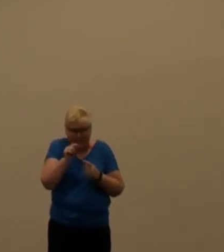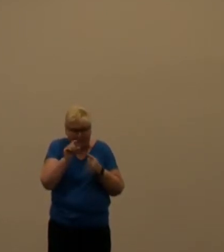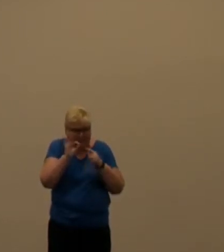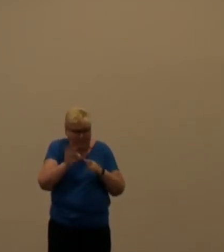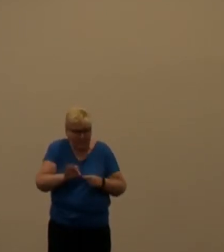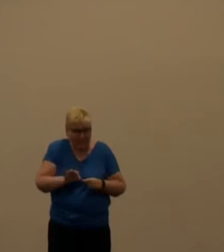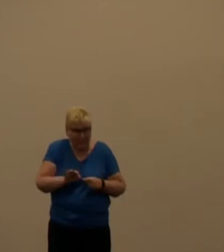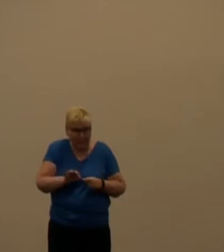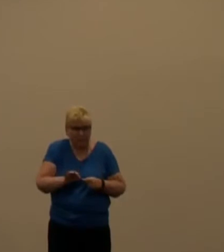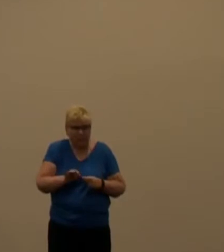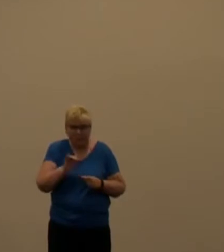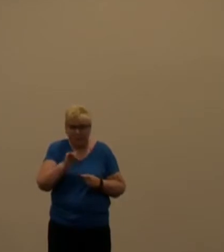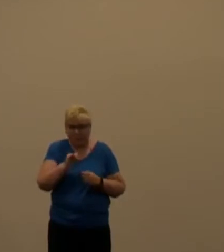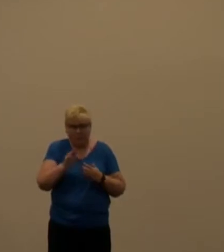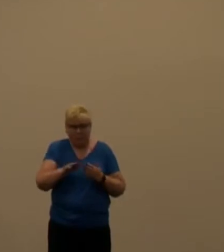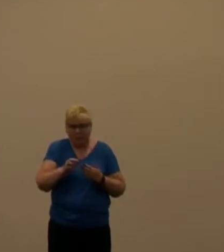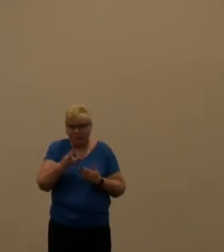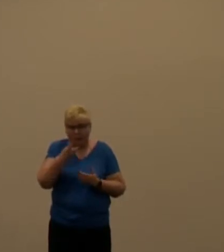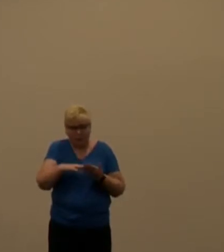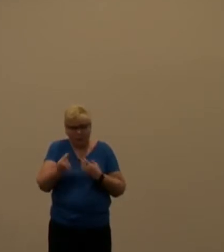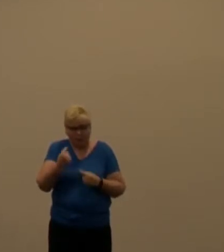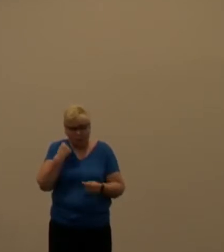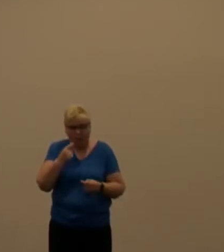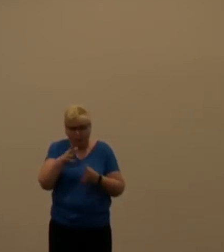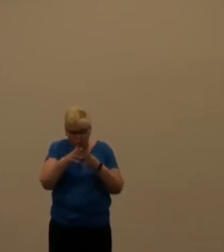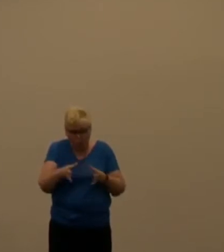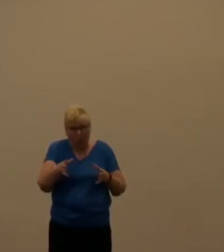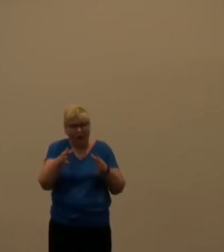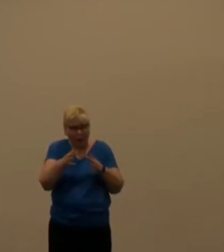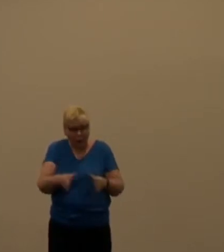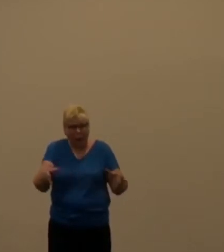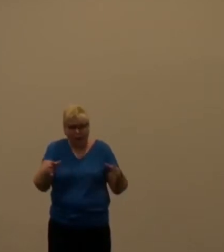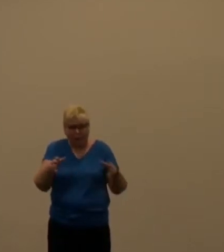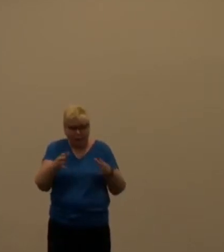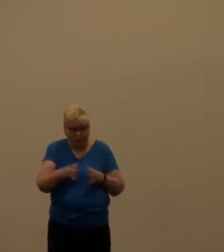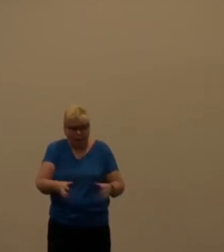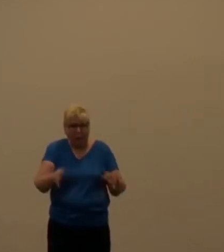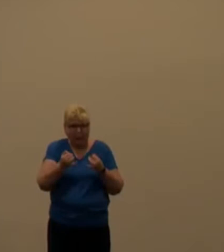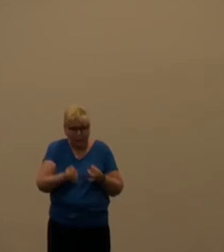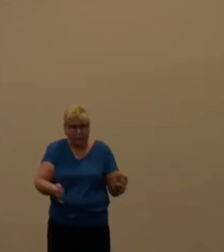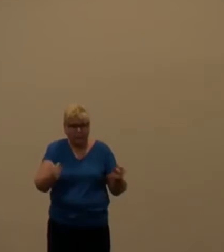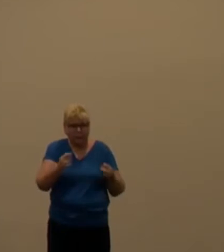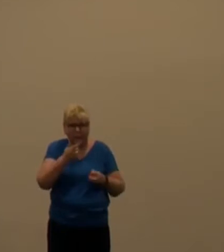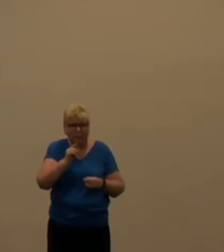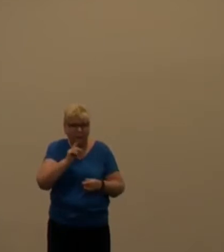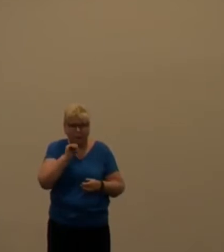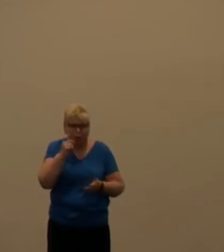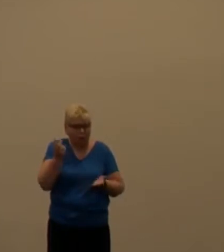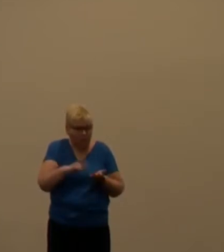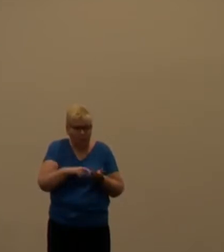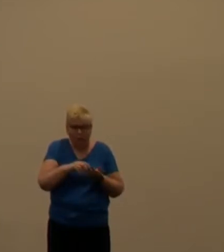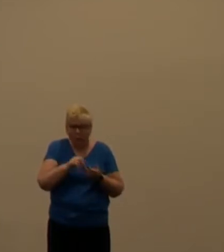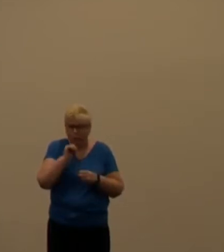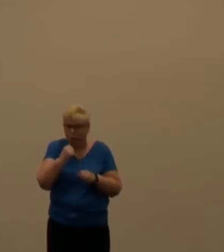been irrelevant 3 months ago are getting and growing, in the end, people are not showing up, people are not doing